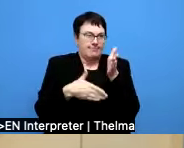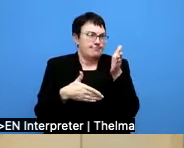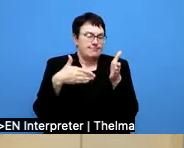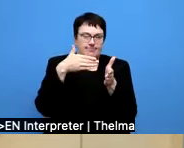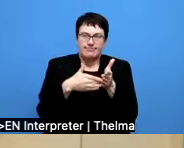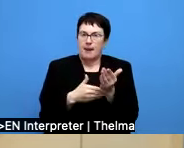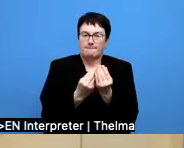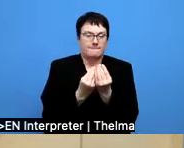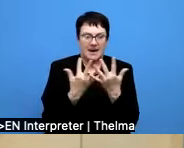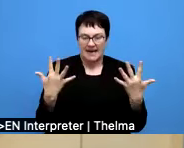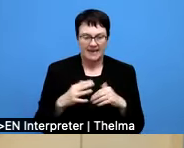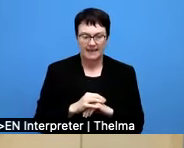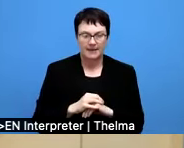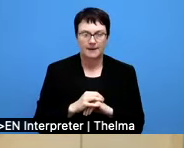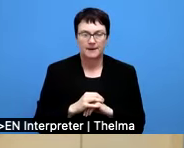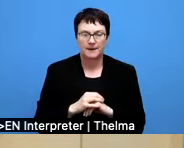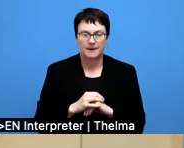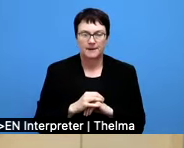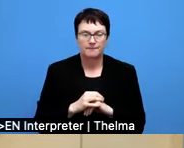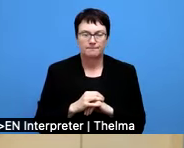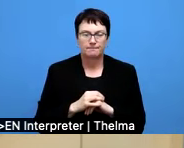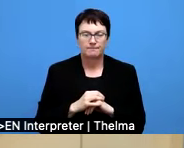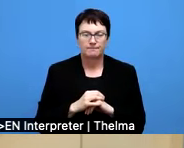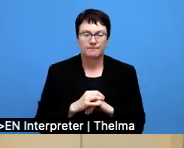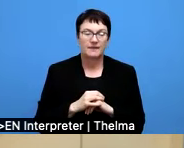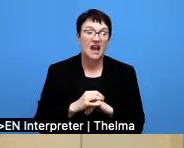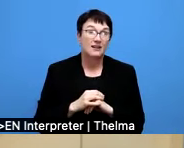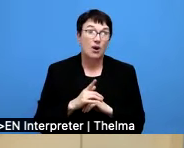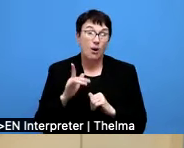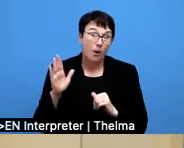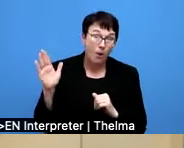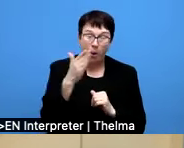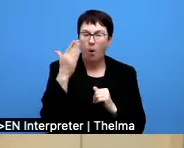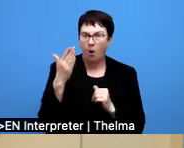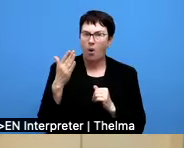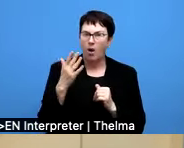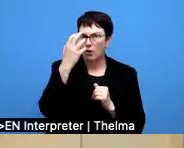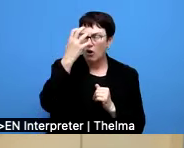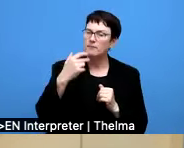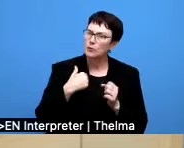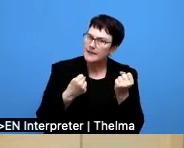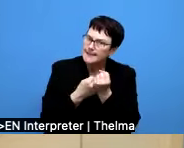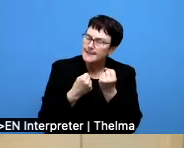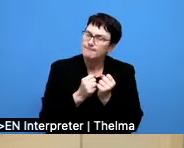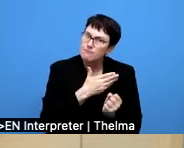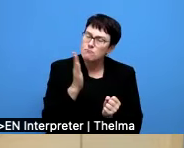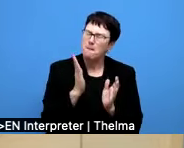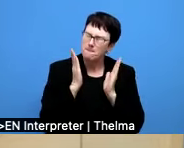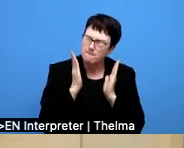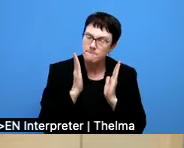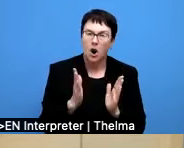services. WHO calls on all countries to build health systems that are accessible,